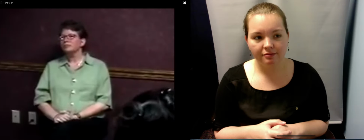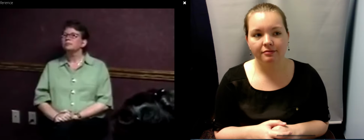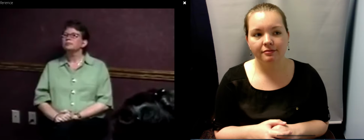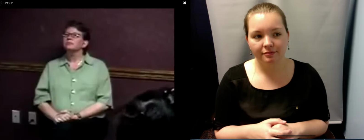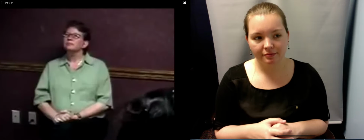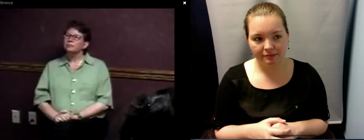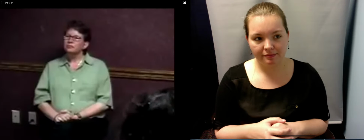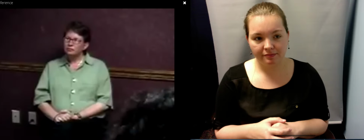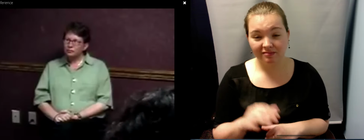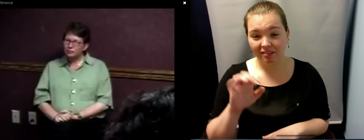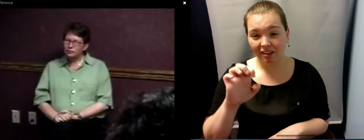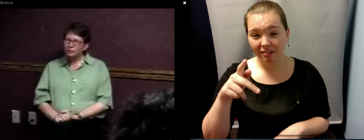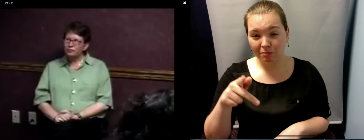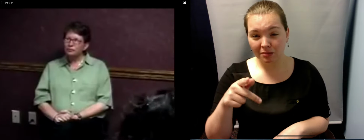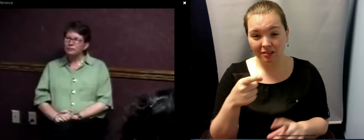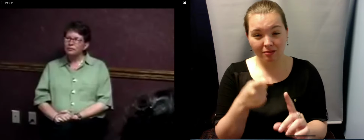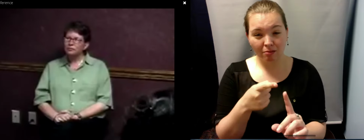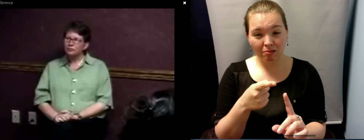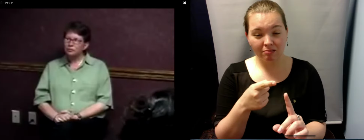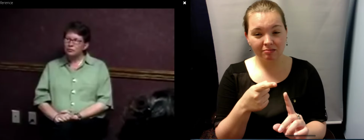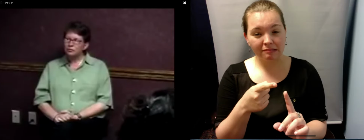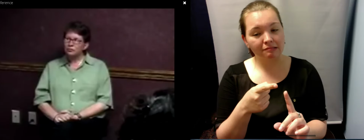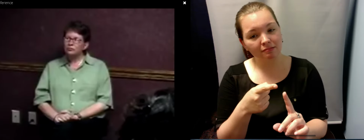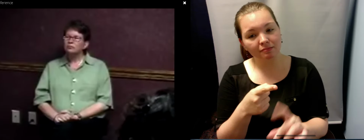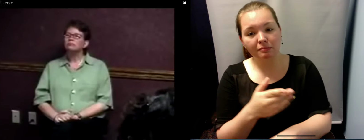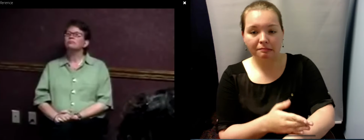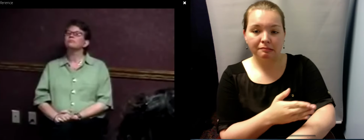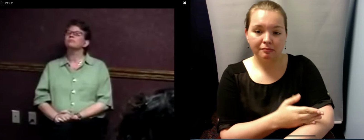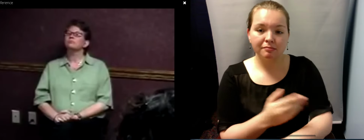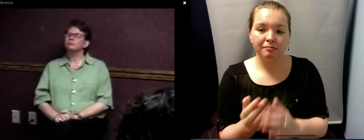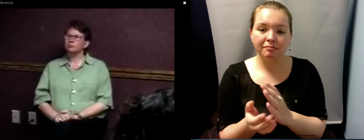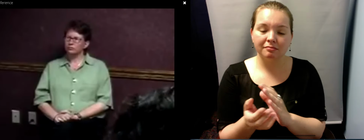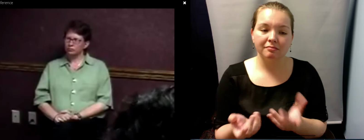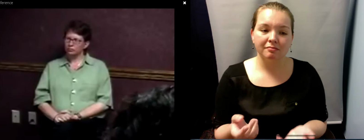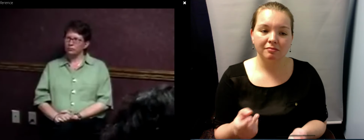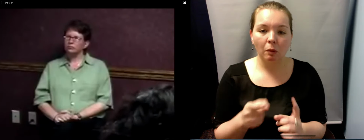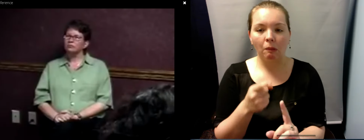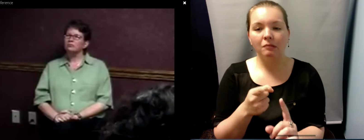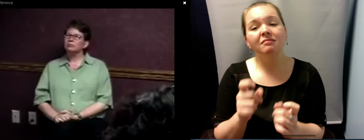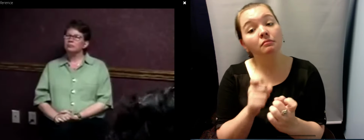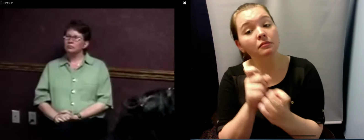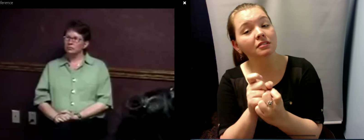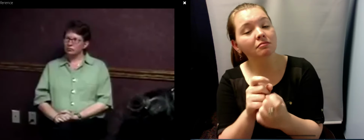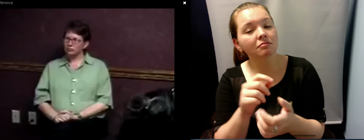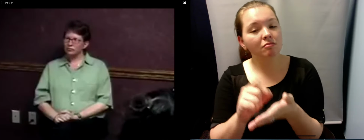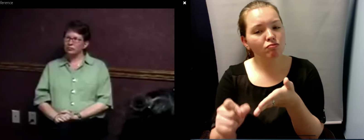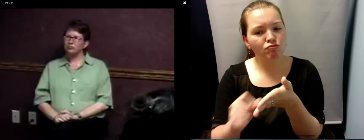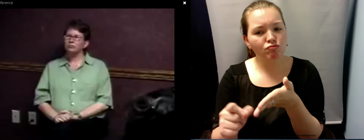Good. IEP goals to work on, particularly related to writing skills.